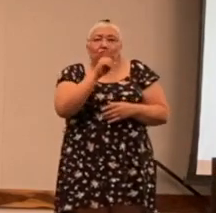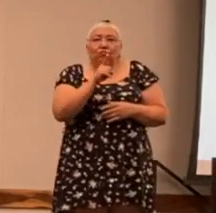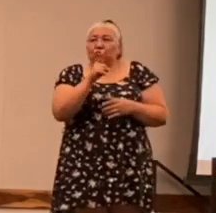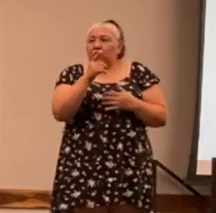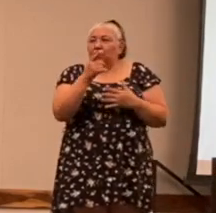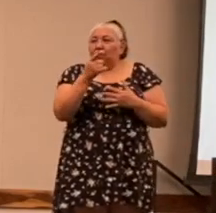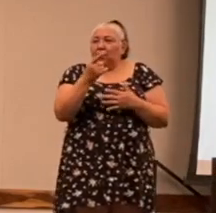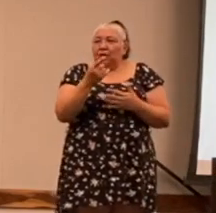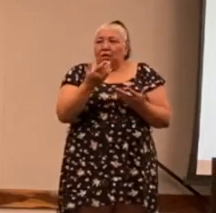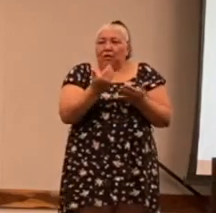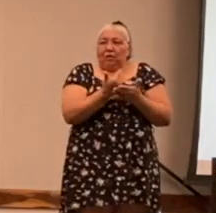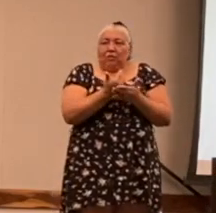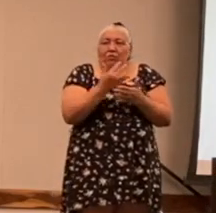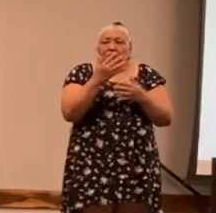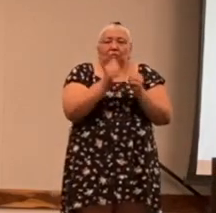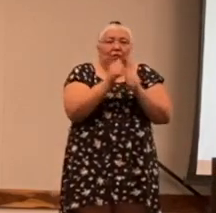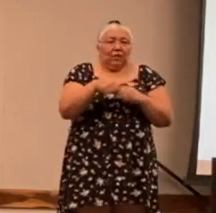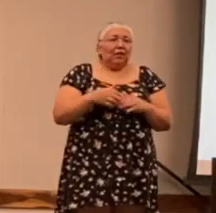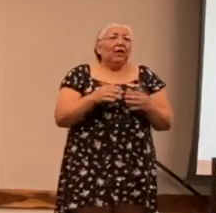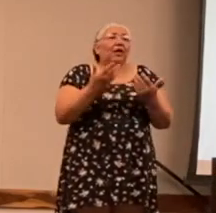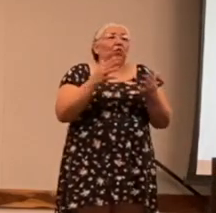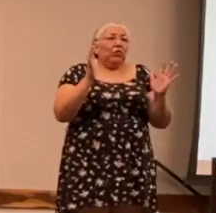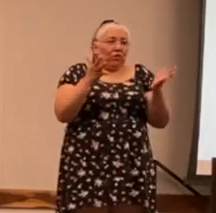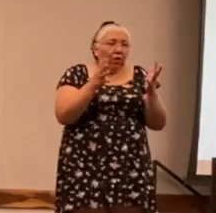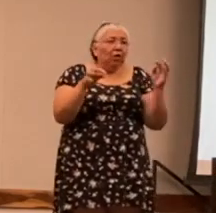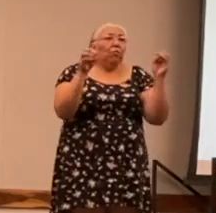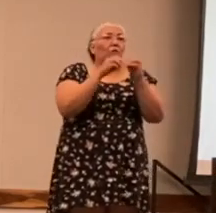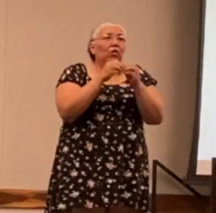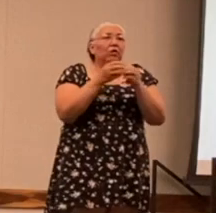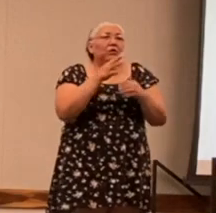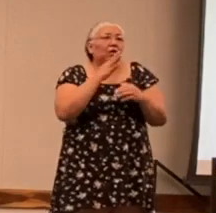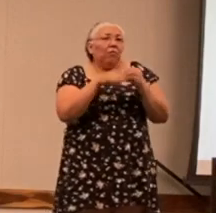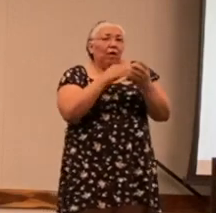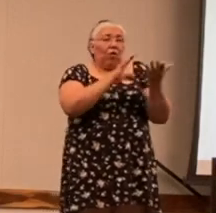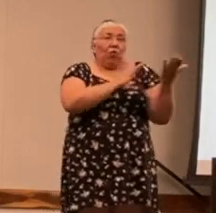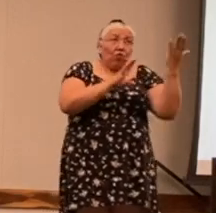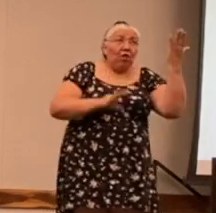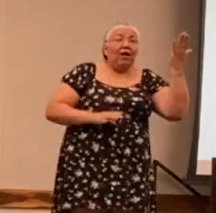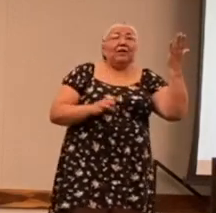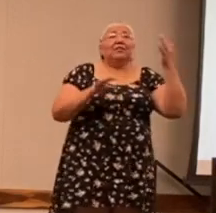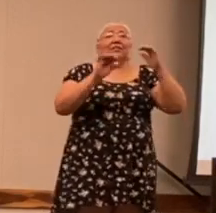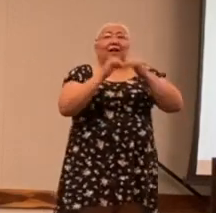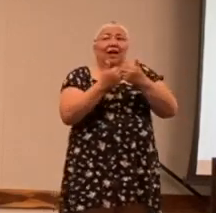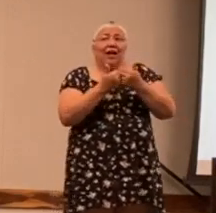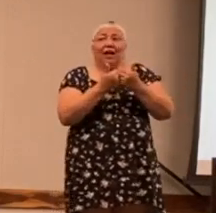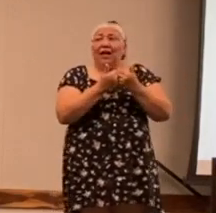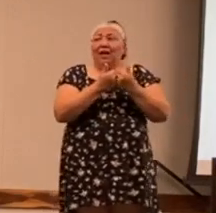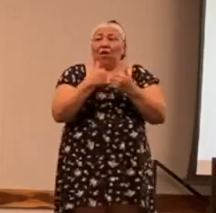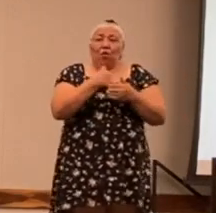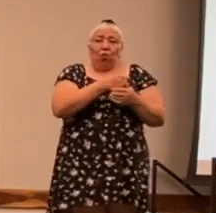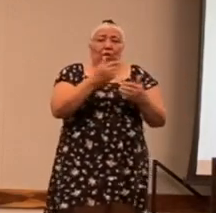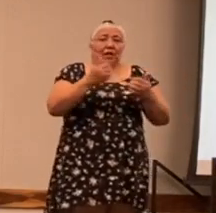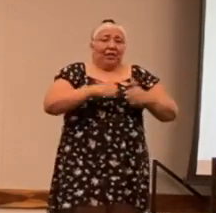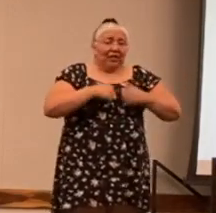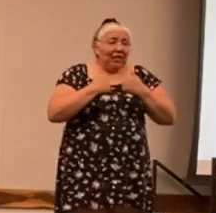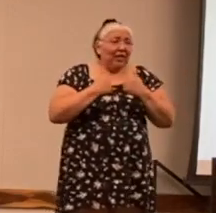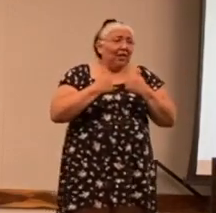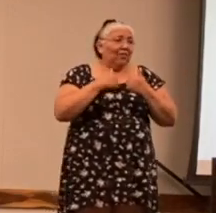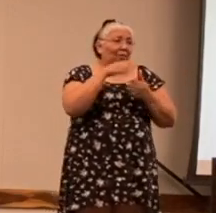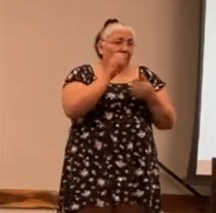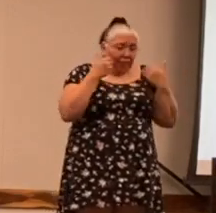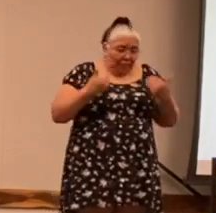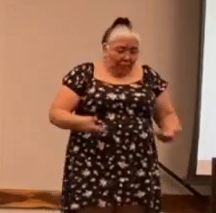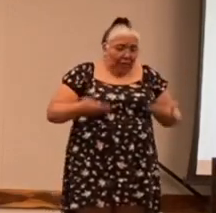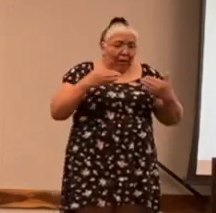I could definitely feel that. And as we were talking more, and I was just talking about Christ and how we're to be and how we're to live as a body of